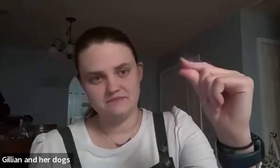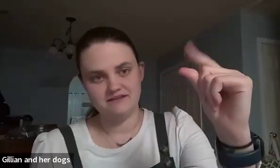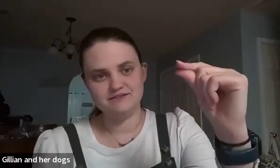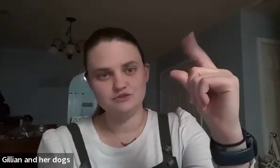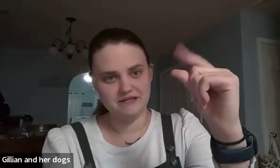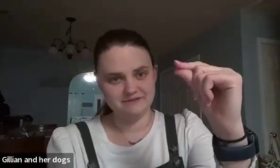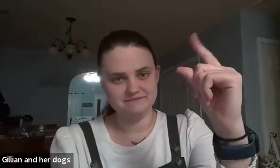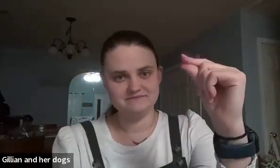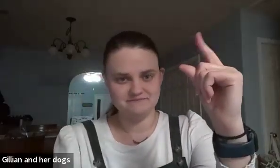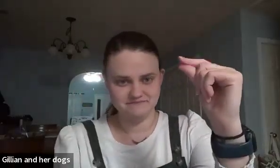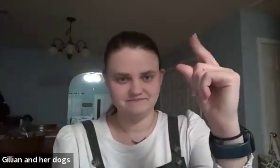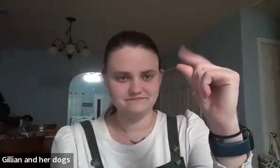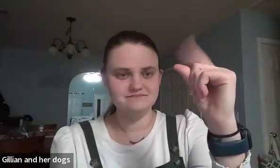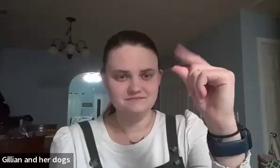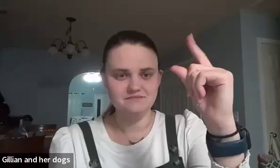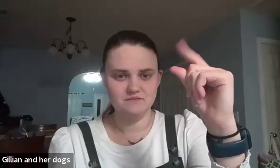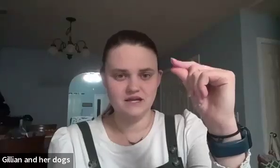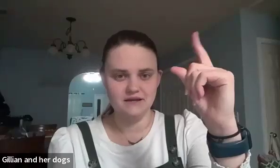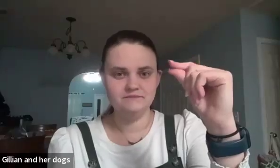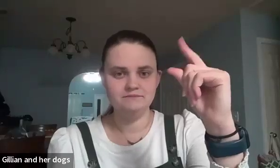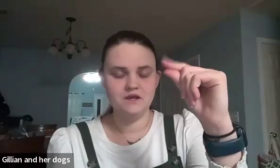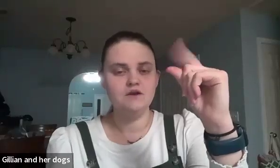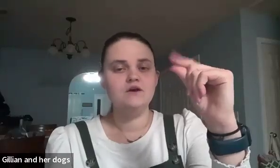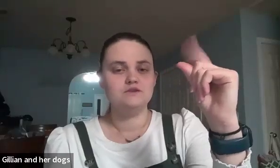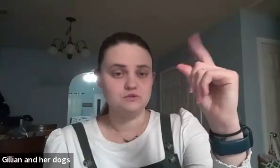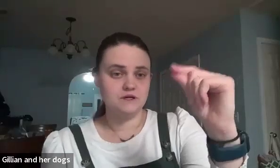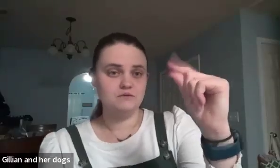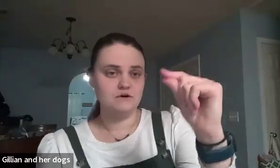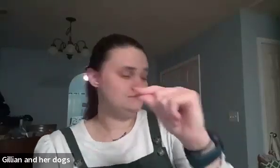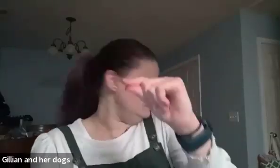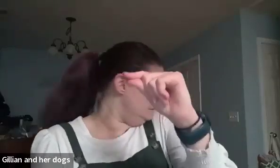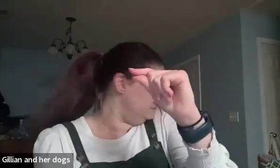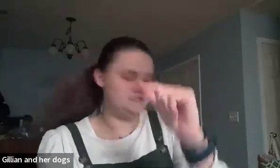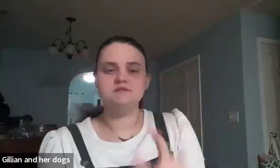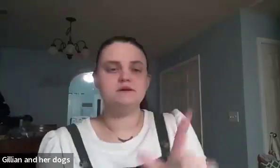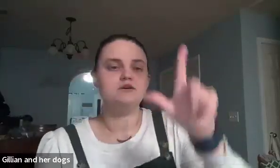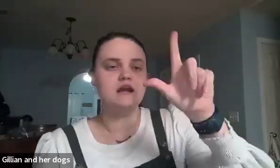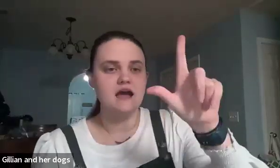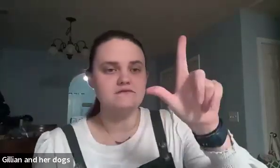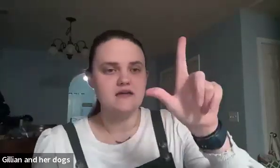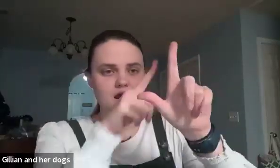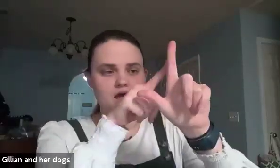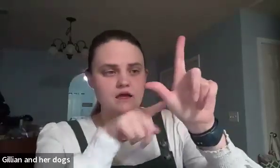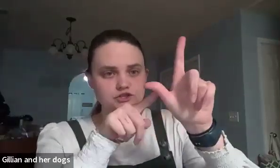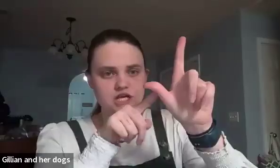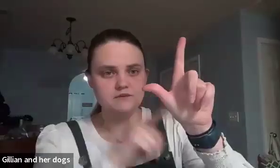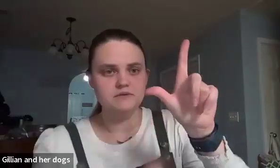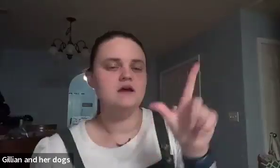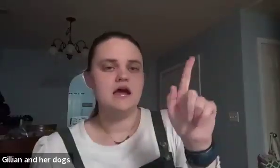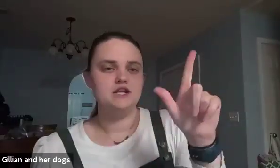tapping. 20. Okay. For 21, excuse me, you're going to have that L shape and